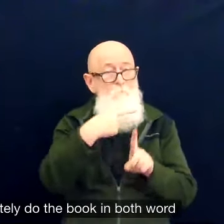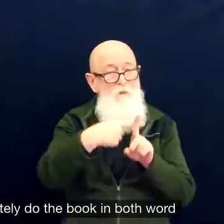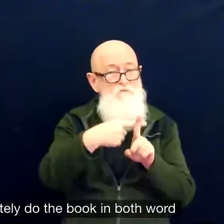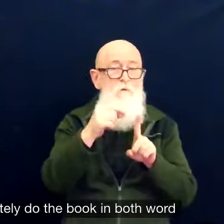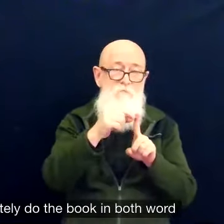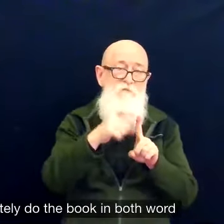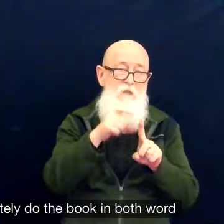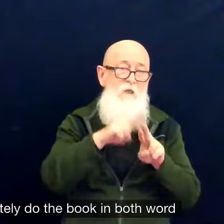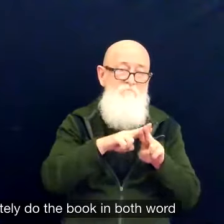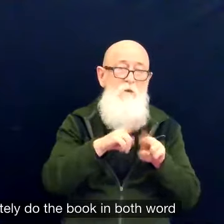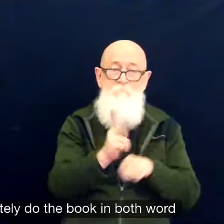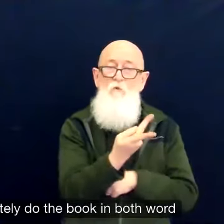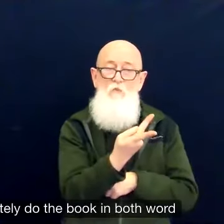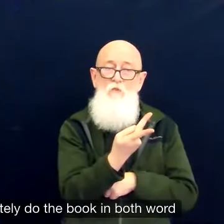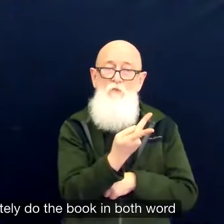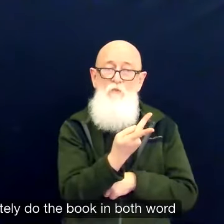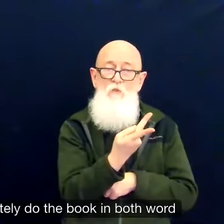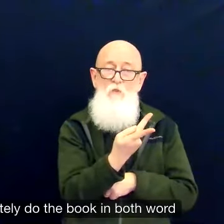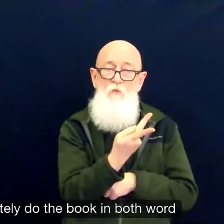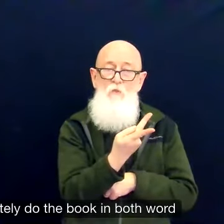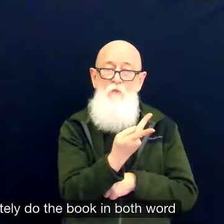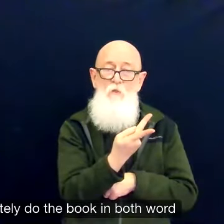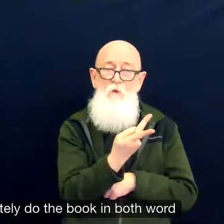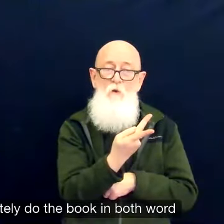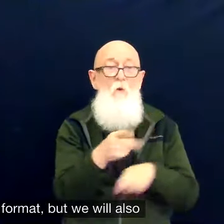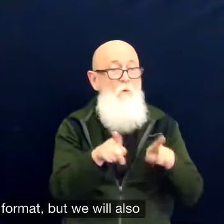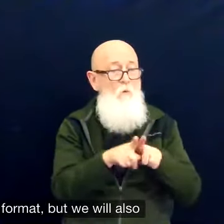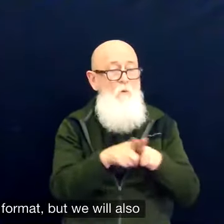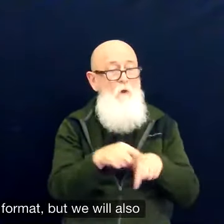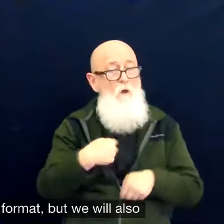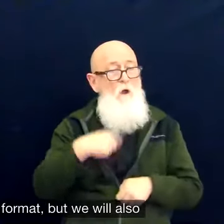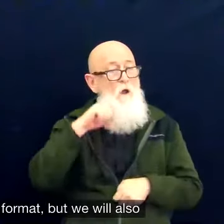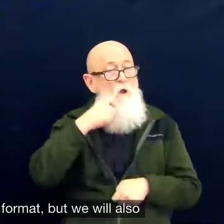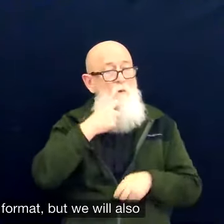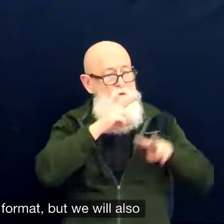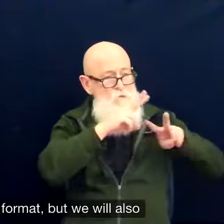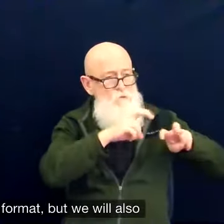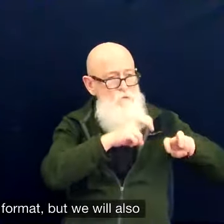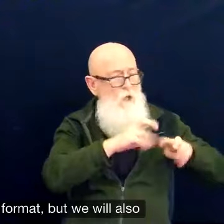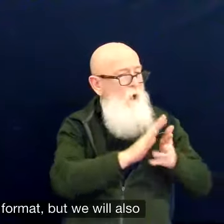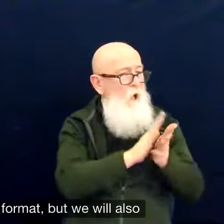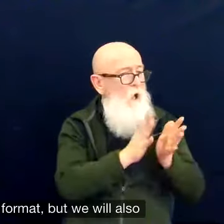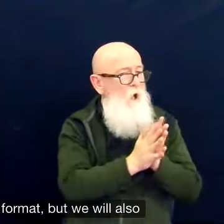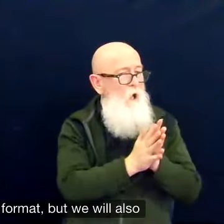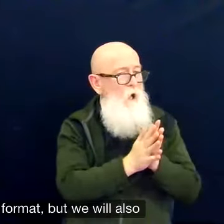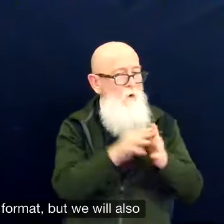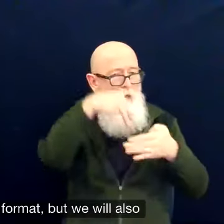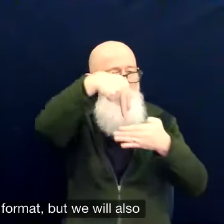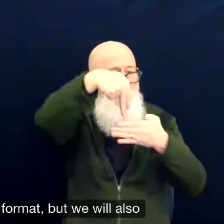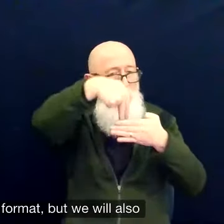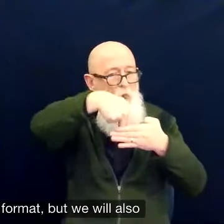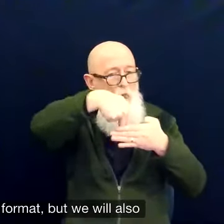but we'll also look into how we would make it possible to bookmark it, because I'm not sure